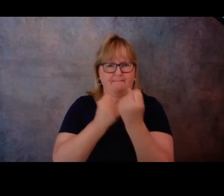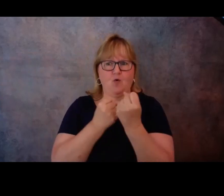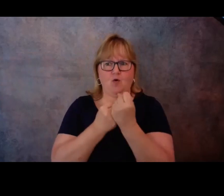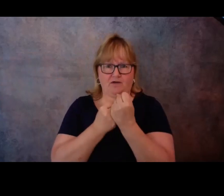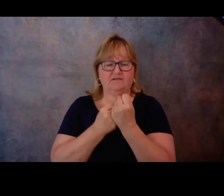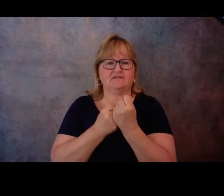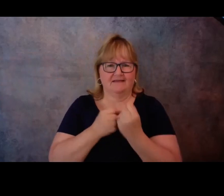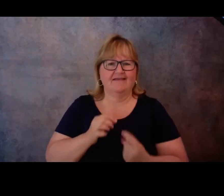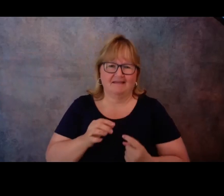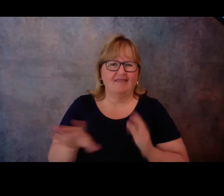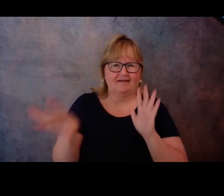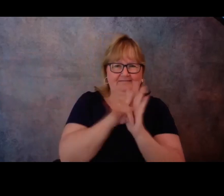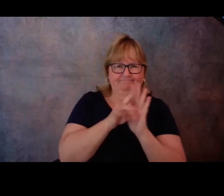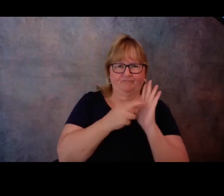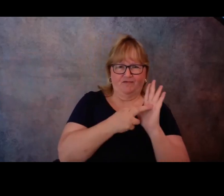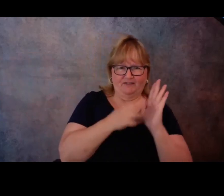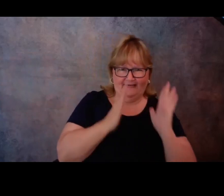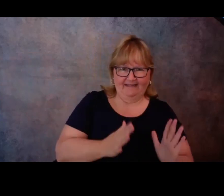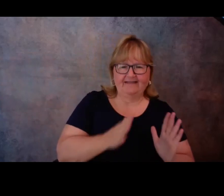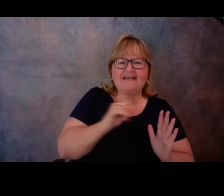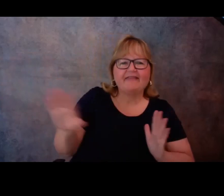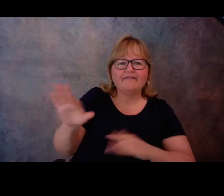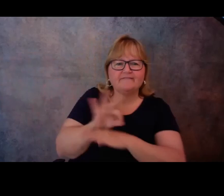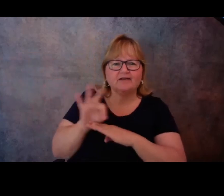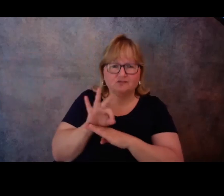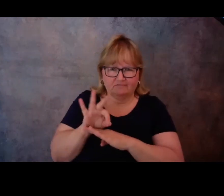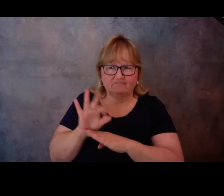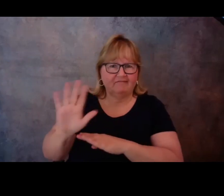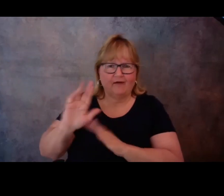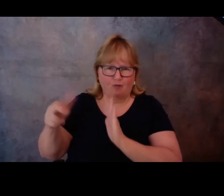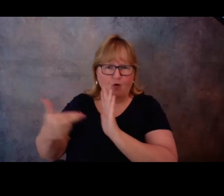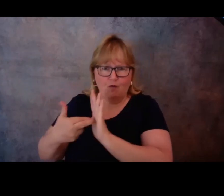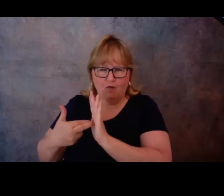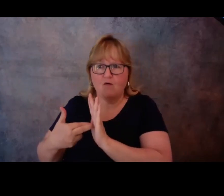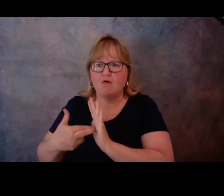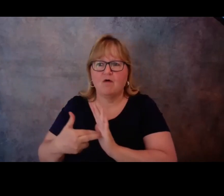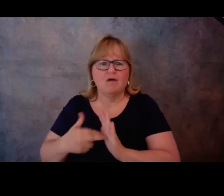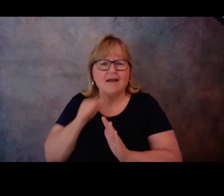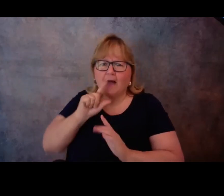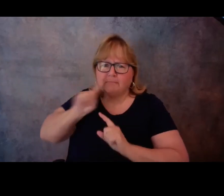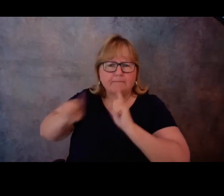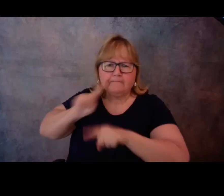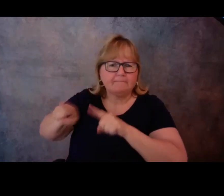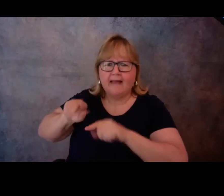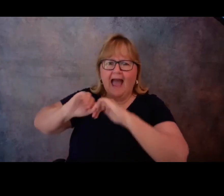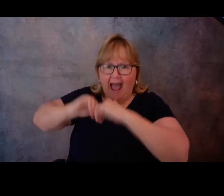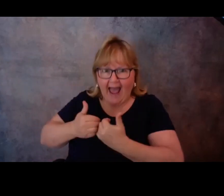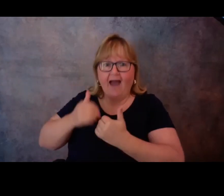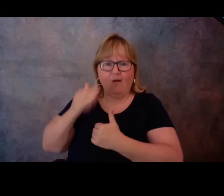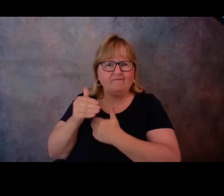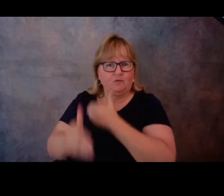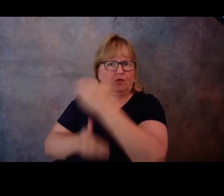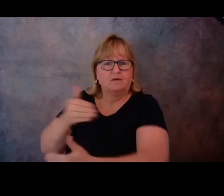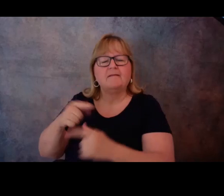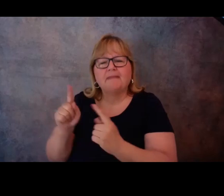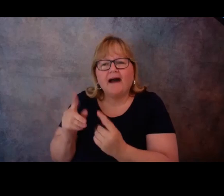their functions, does not dictate to the special rapporteur how they should operate, but